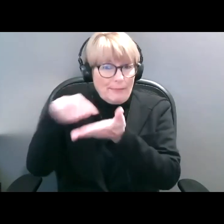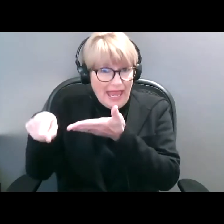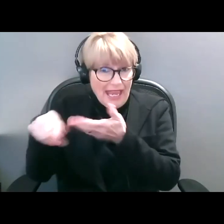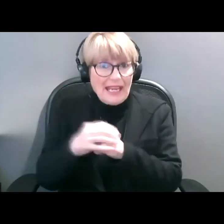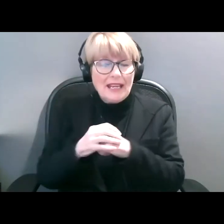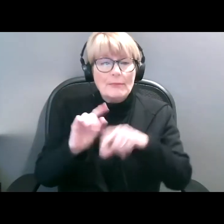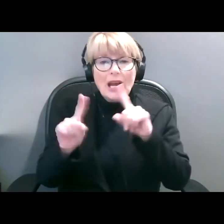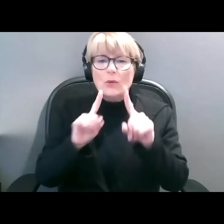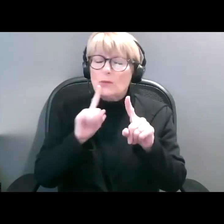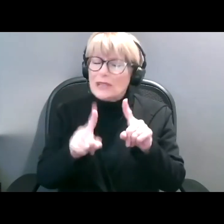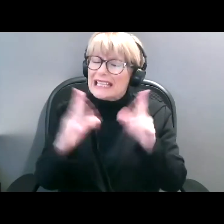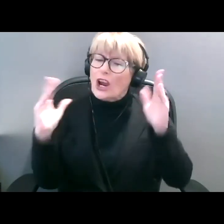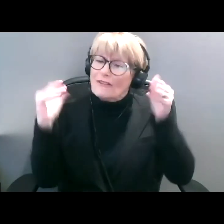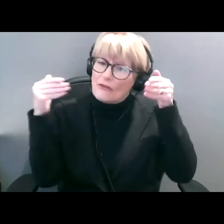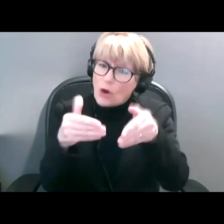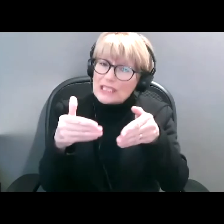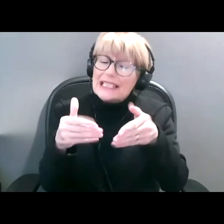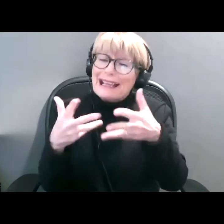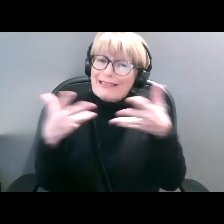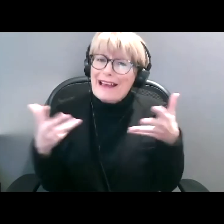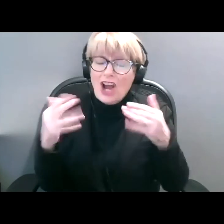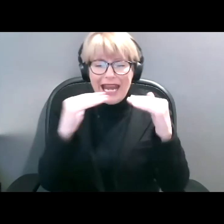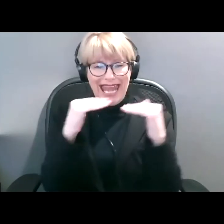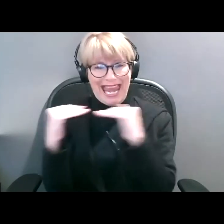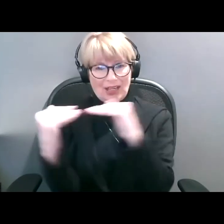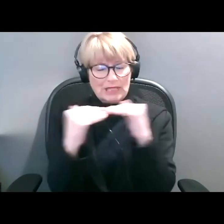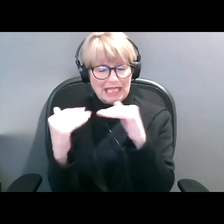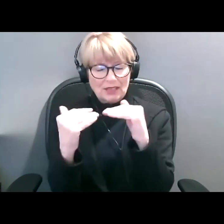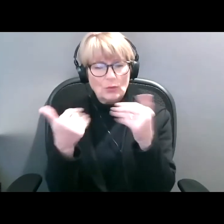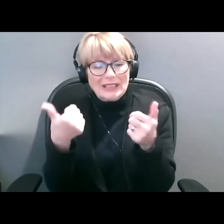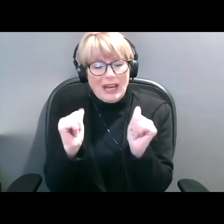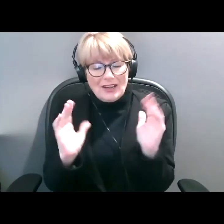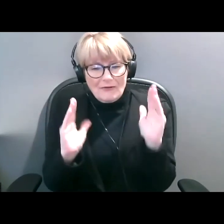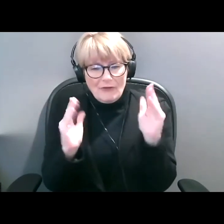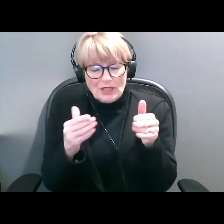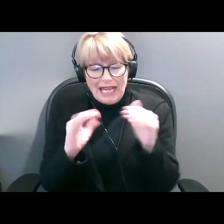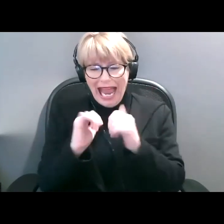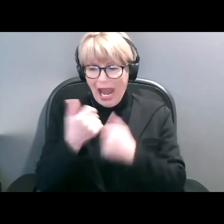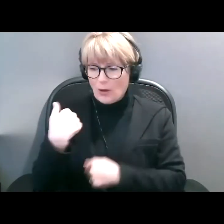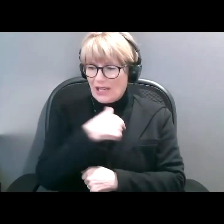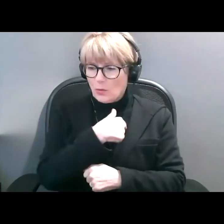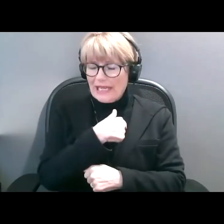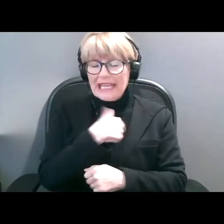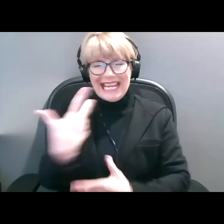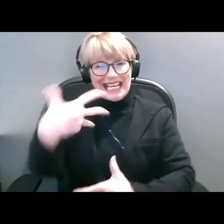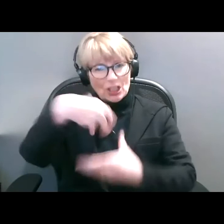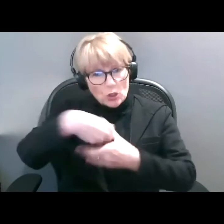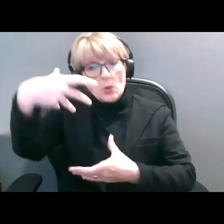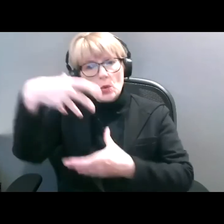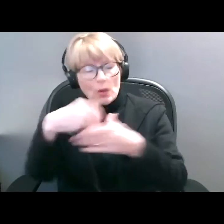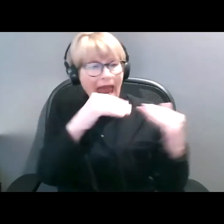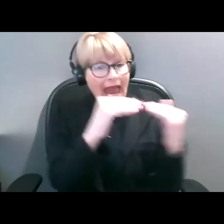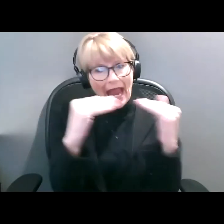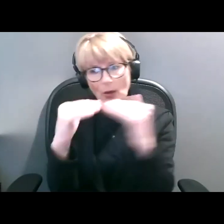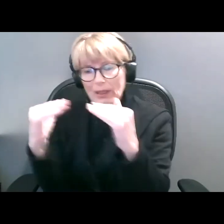focused on equity. And what we tried to focus on was how can we weave equity into every